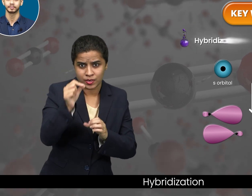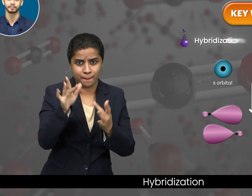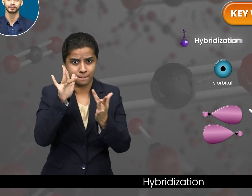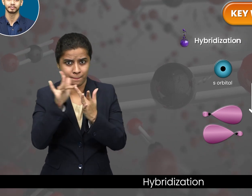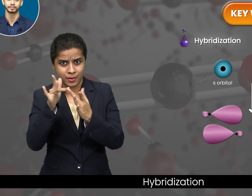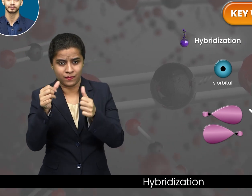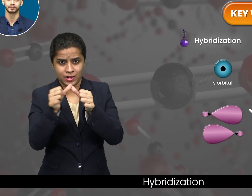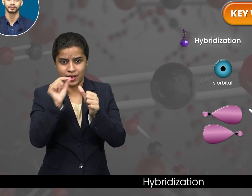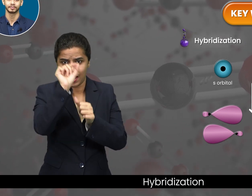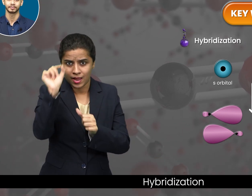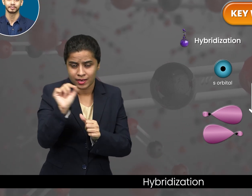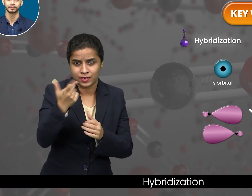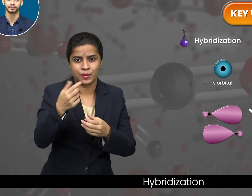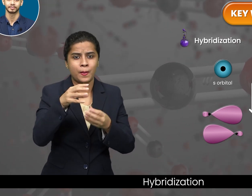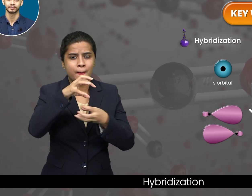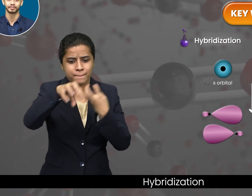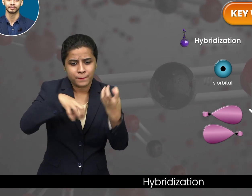hybridization,